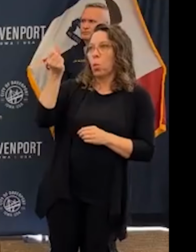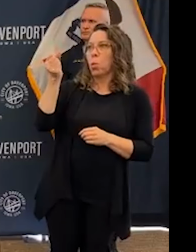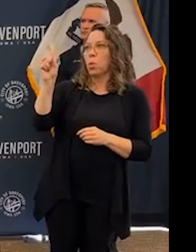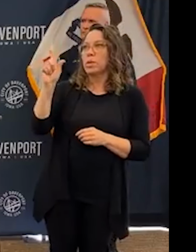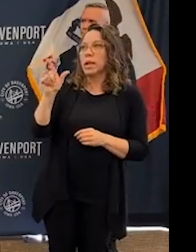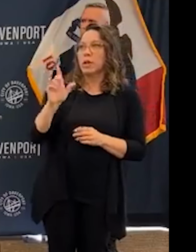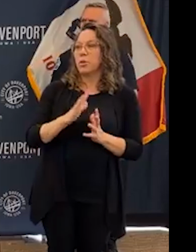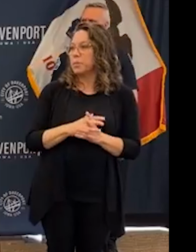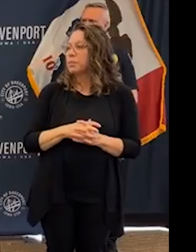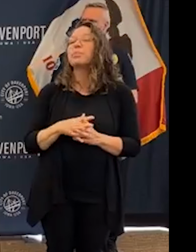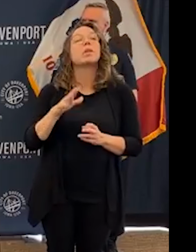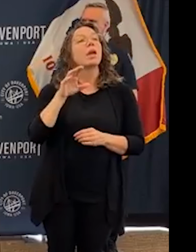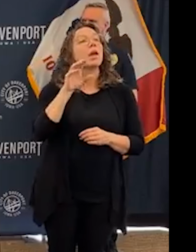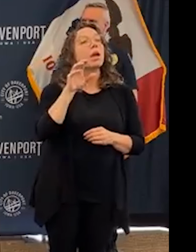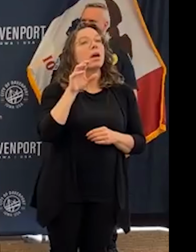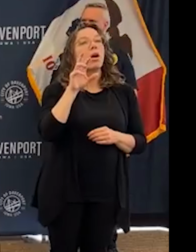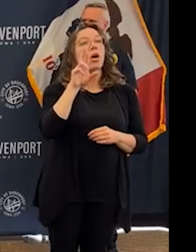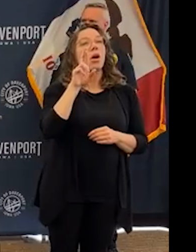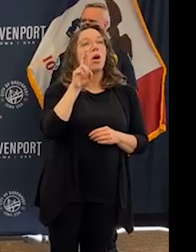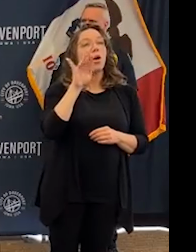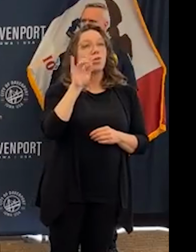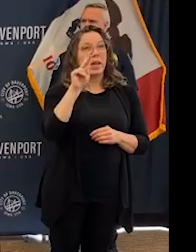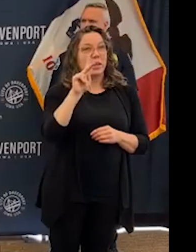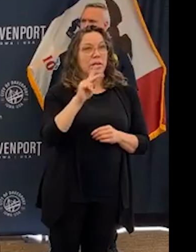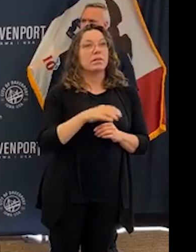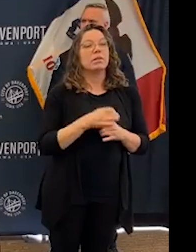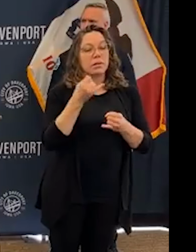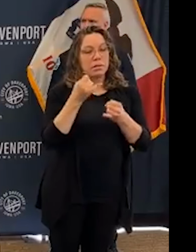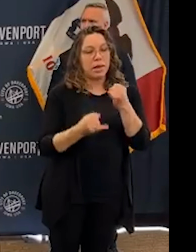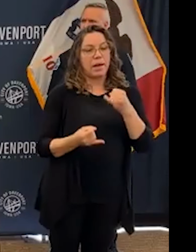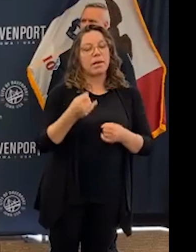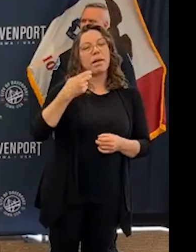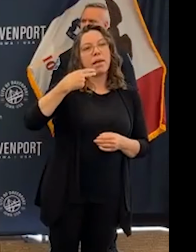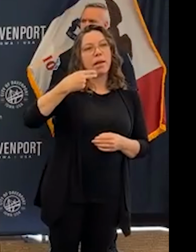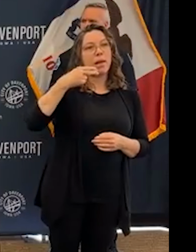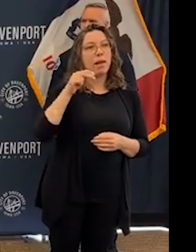Yeah, my first name is R-I-C-K. Last name is Halloran,